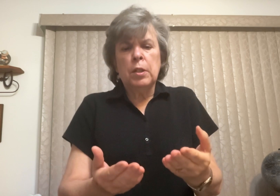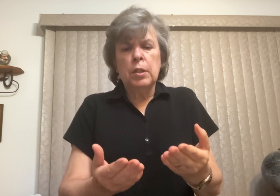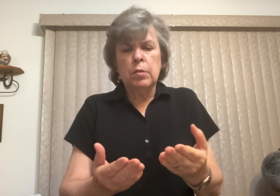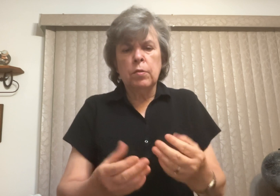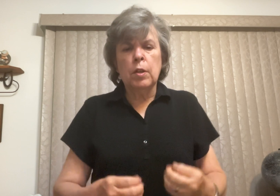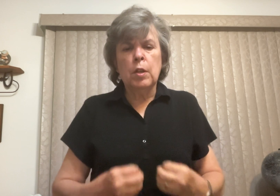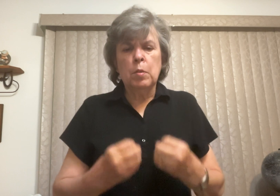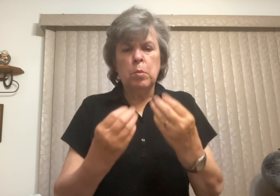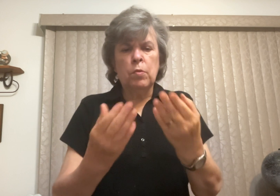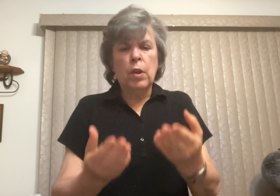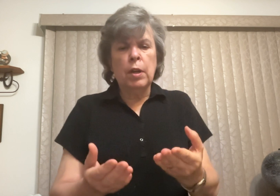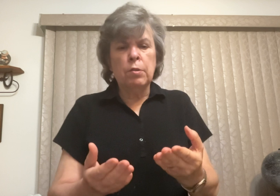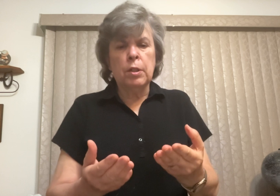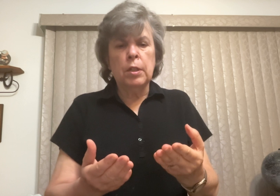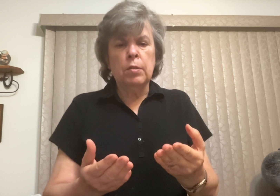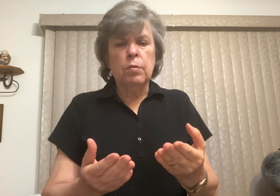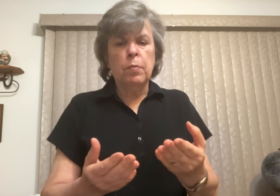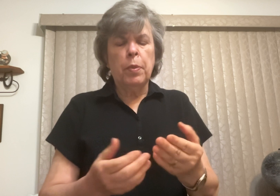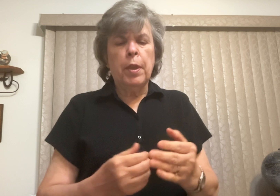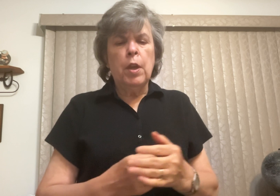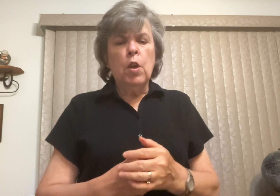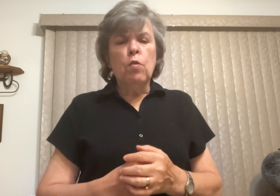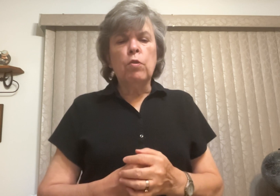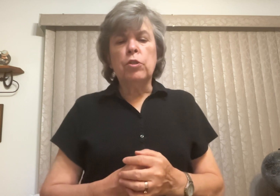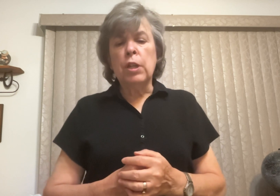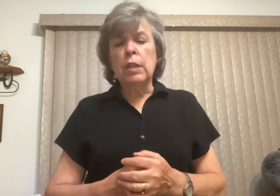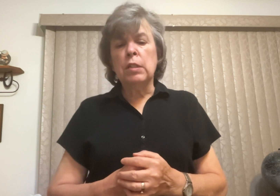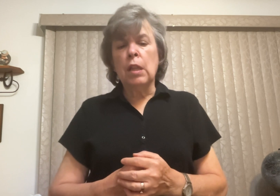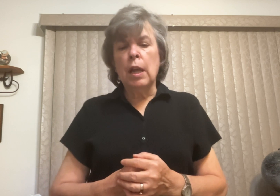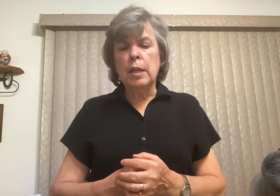give, provide or give. For just like,